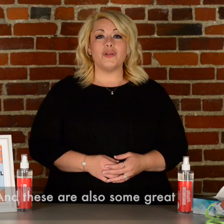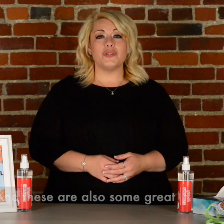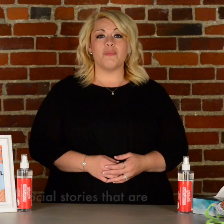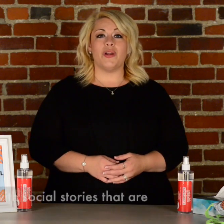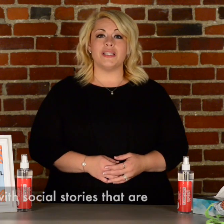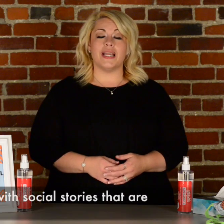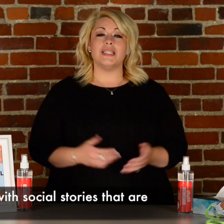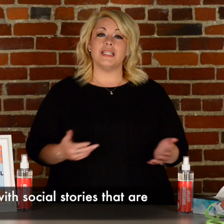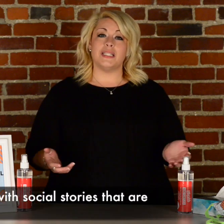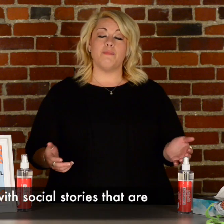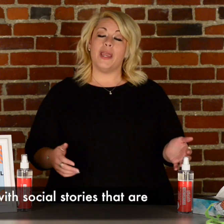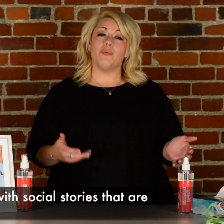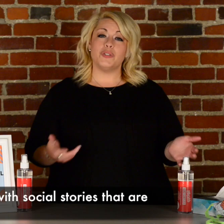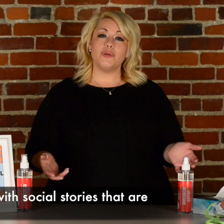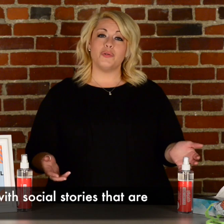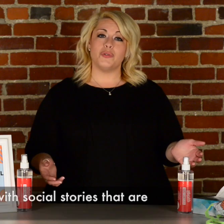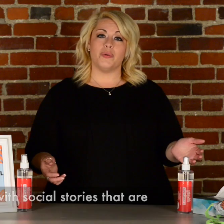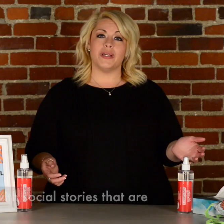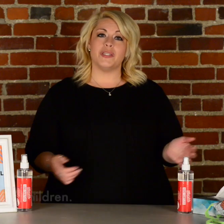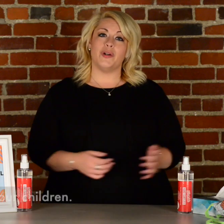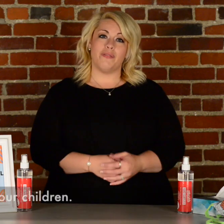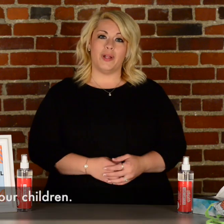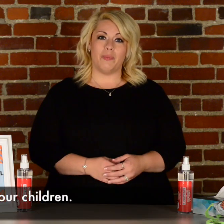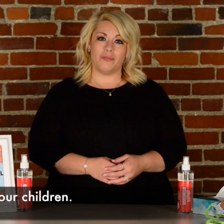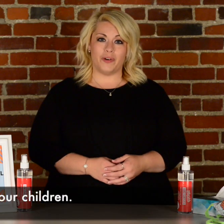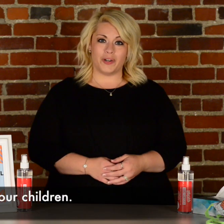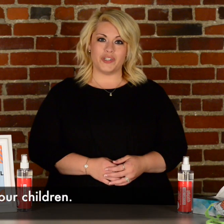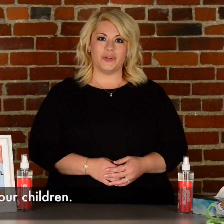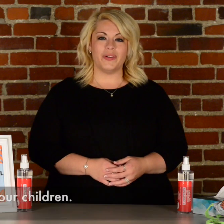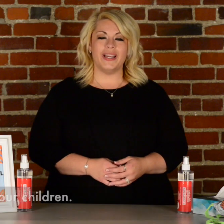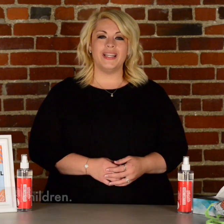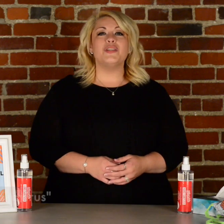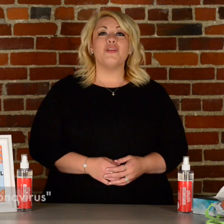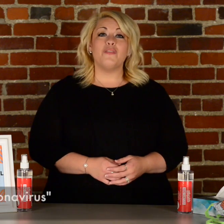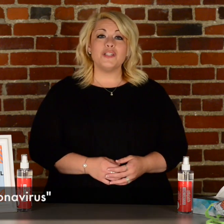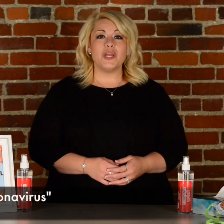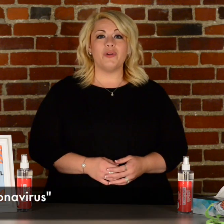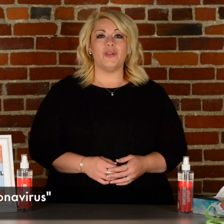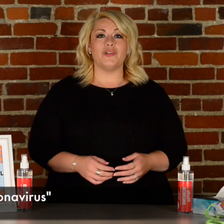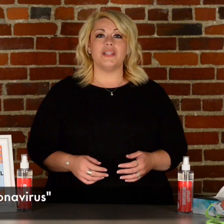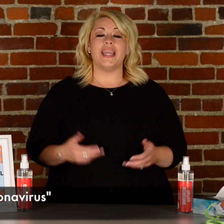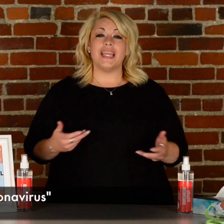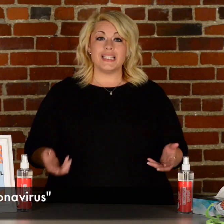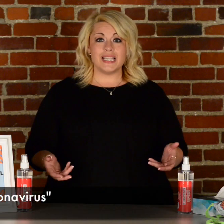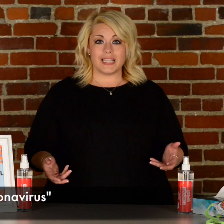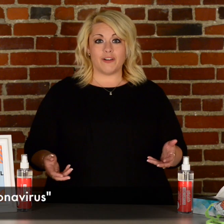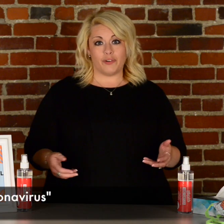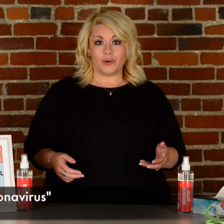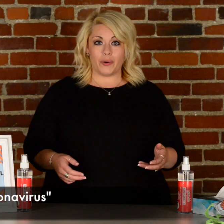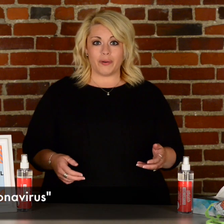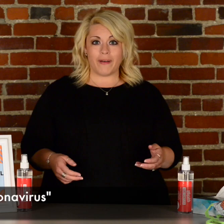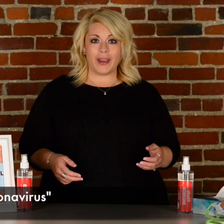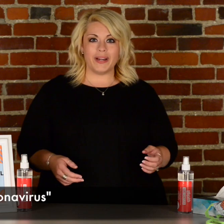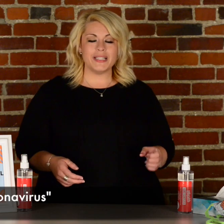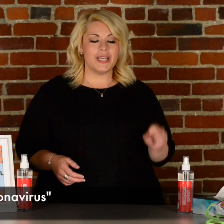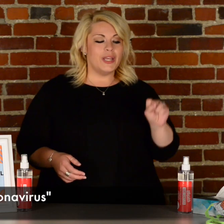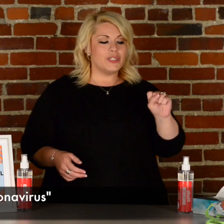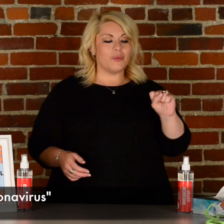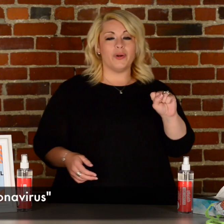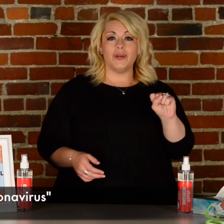some great signs to pair with social stories that are available for our children. So the first sign we're going to learn today is the sign for coronavirus. So we're going to